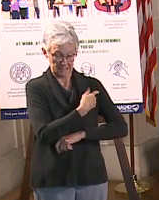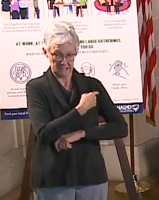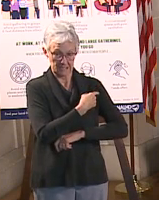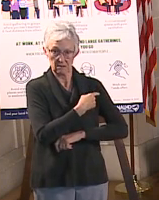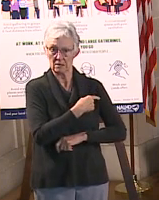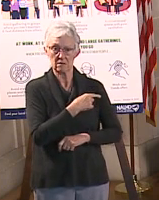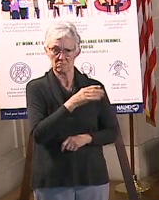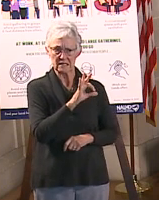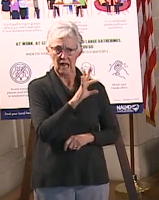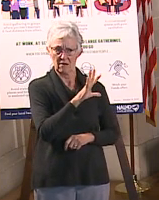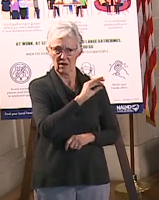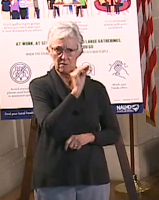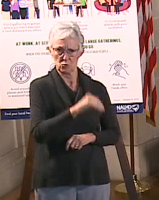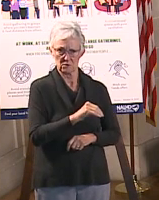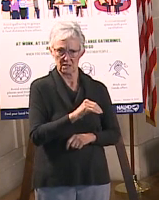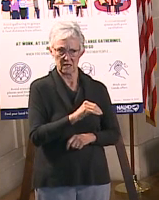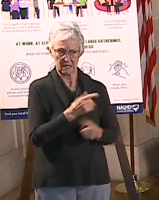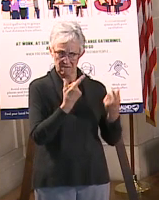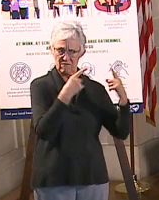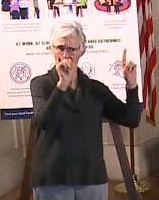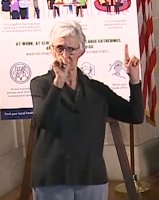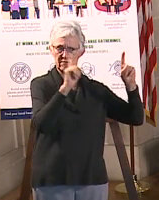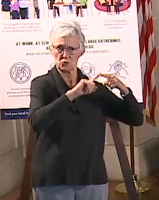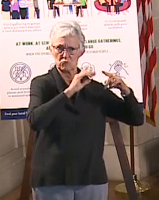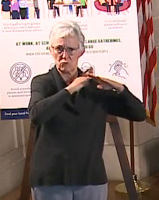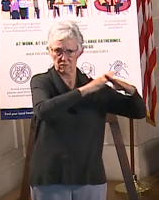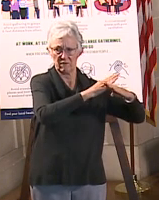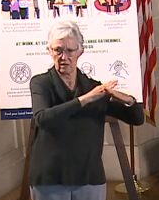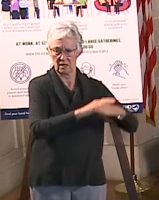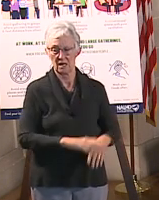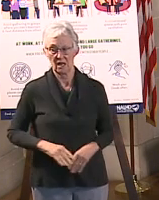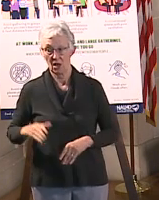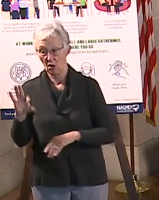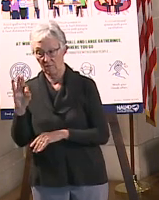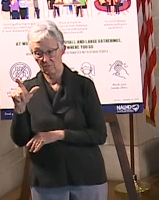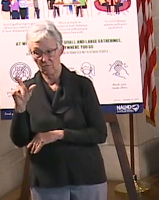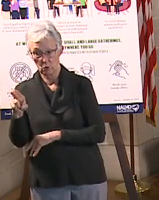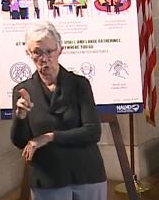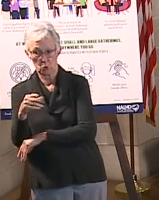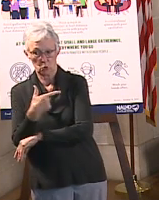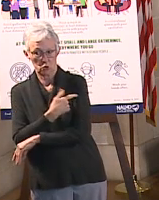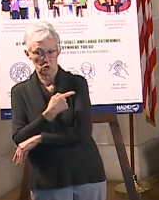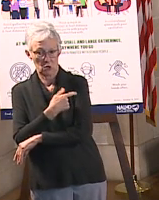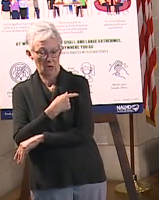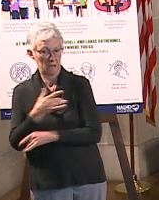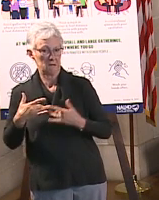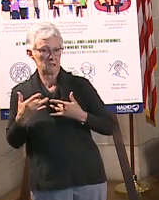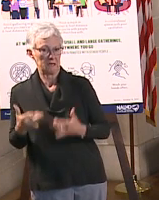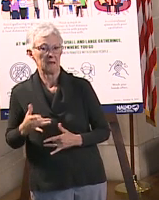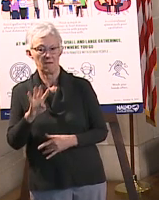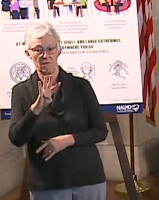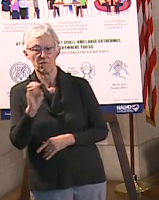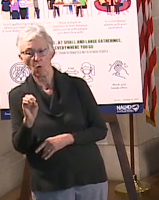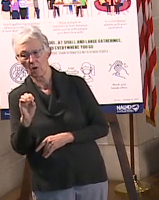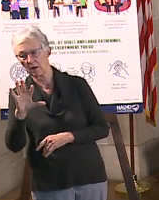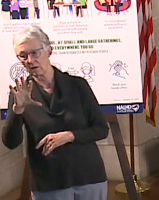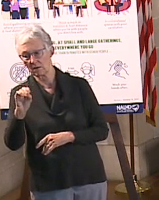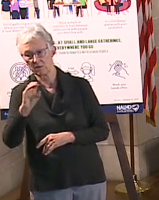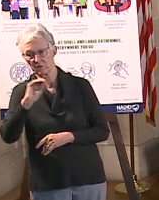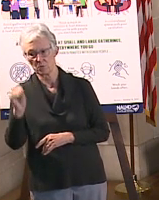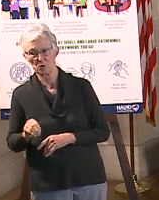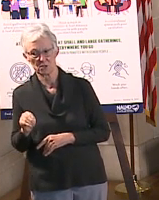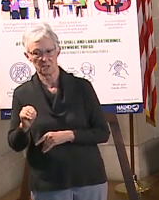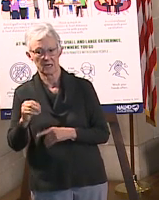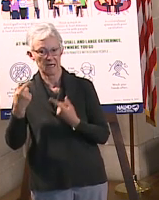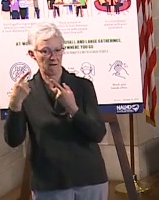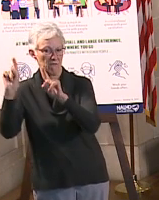clinical trial. Comparatively, the flu vaccine is generally 40 to 60% effective. The COVID-19 vaccine does